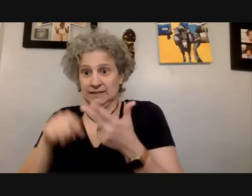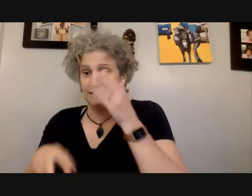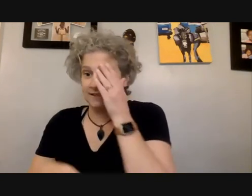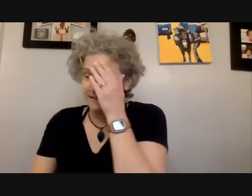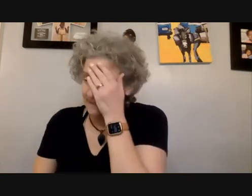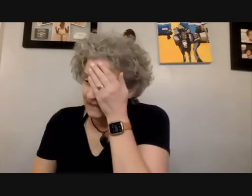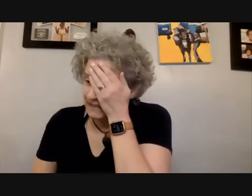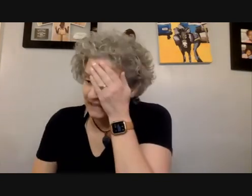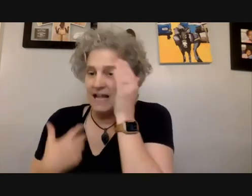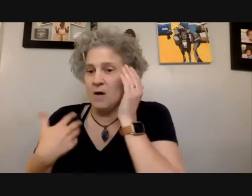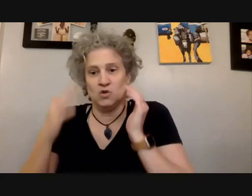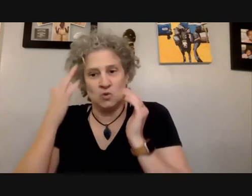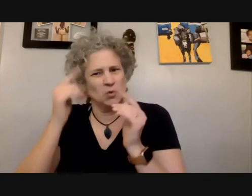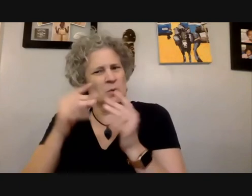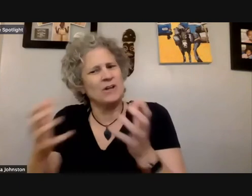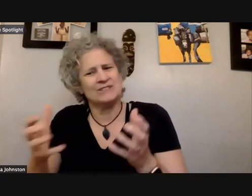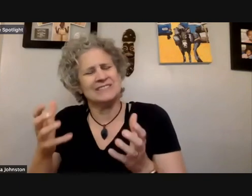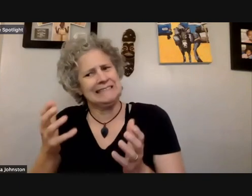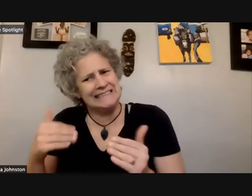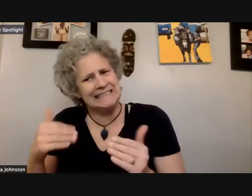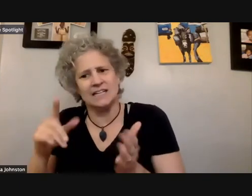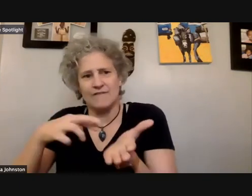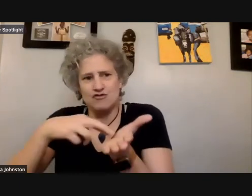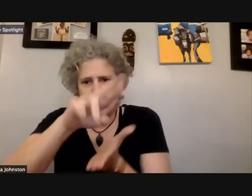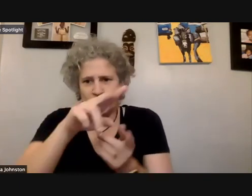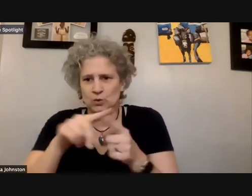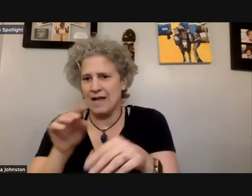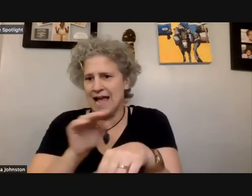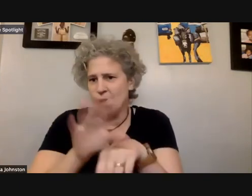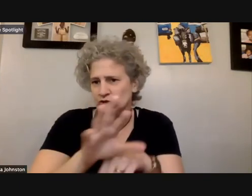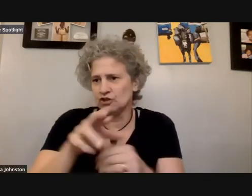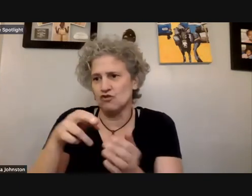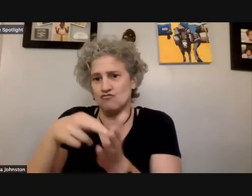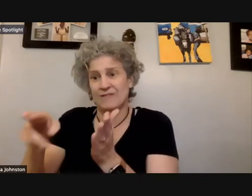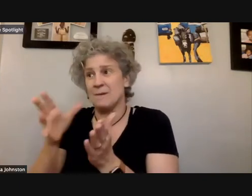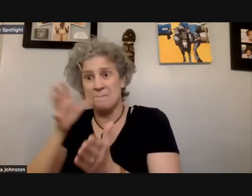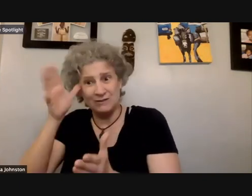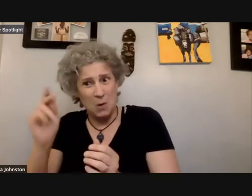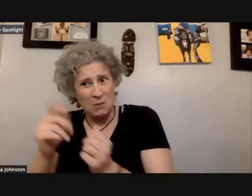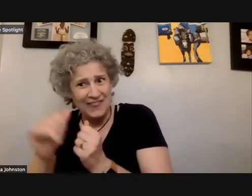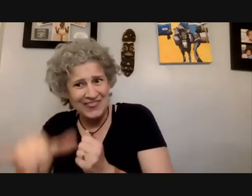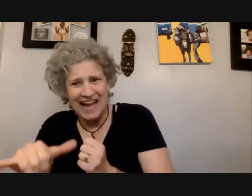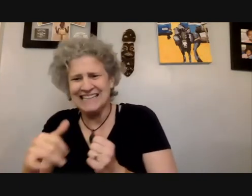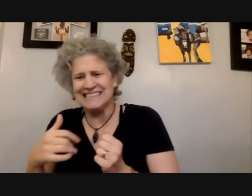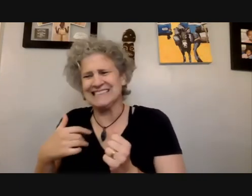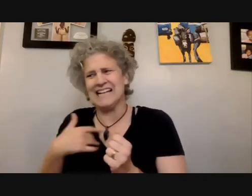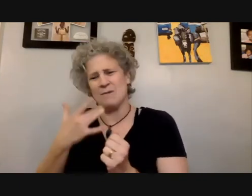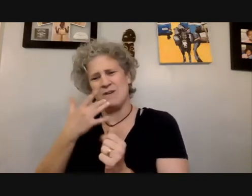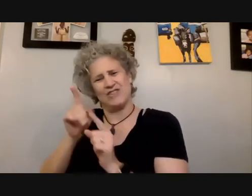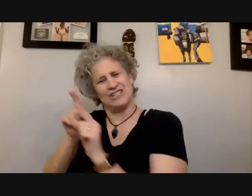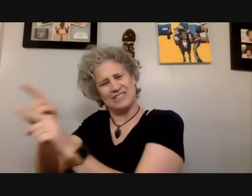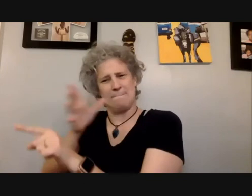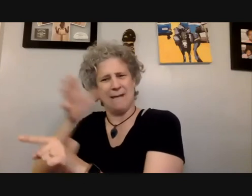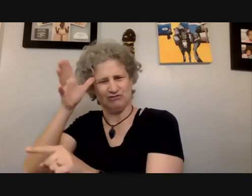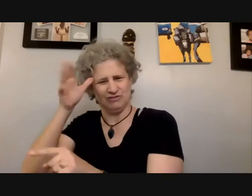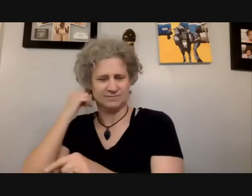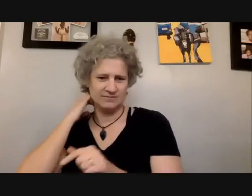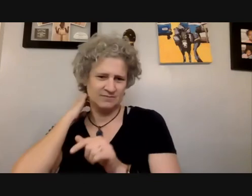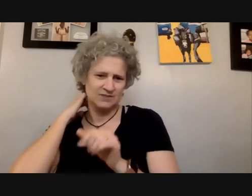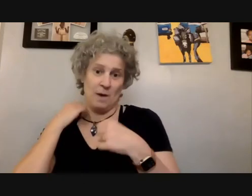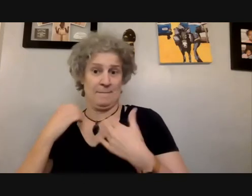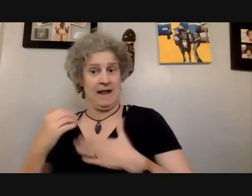example, can I get pregnant if I do X, Y, and Z? Mainly because they don't have that communication access at home. So they're going to the only people that